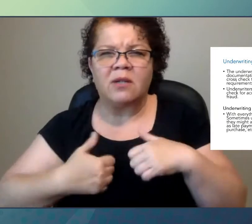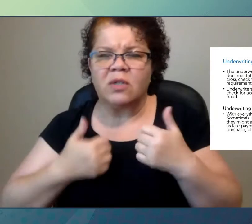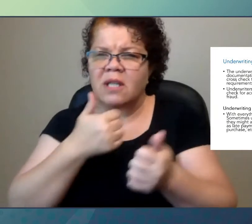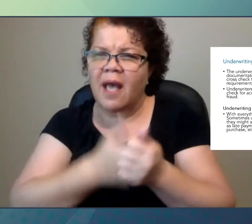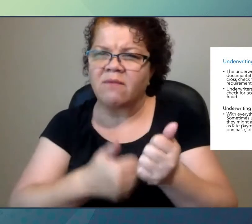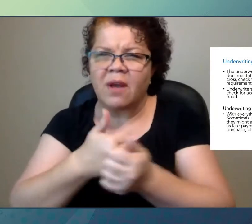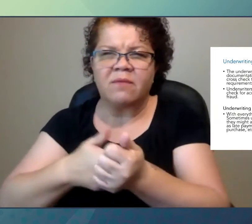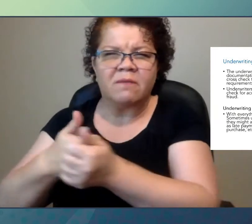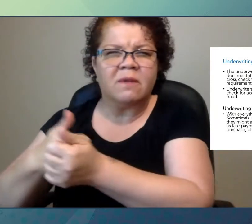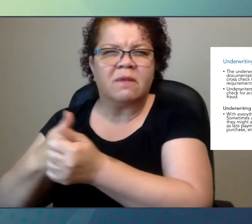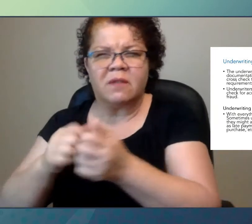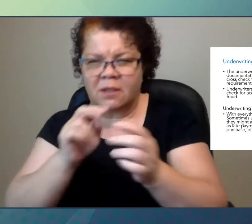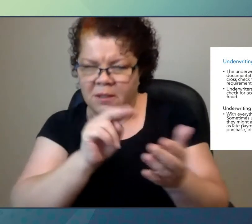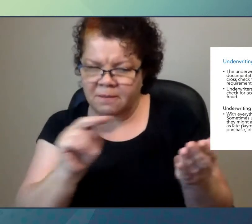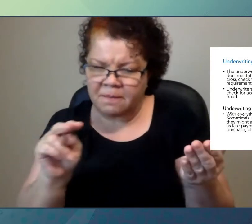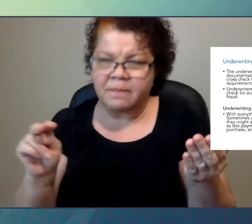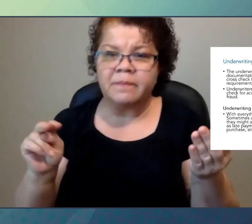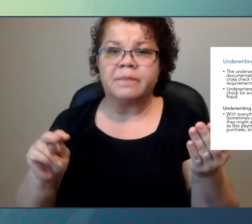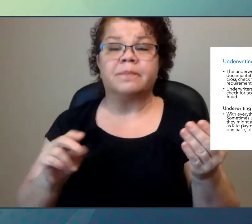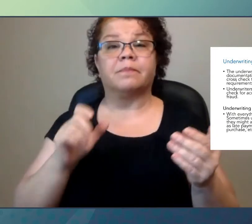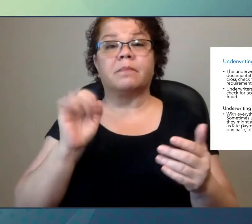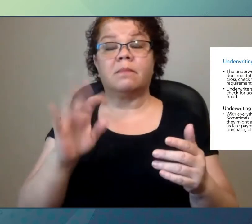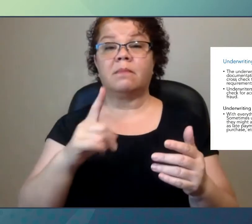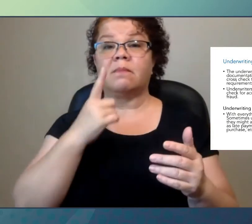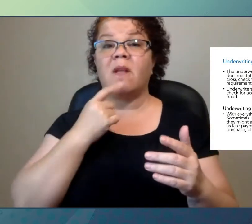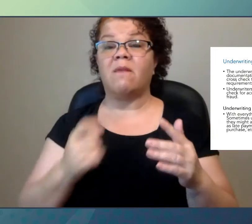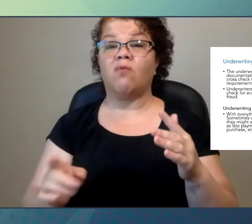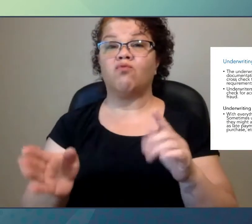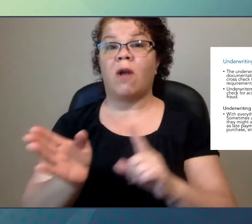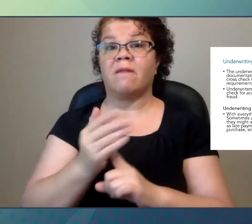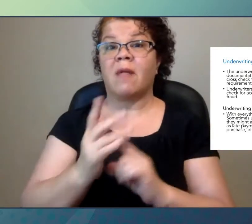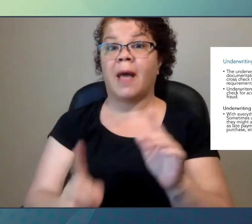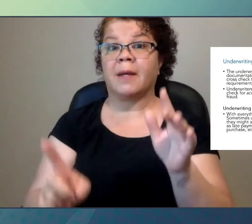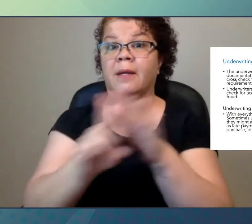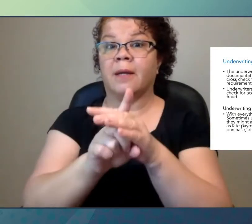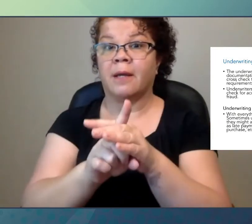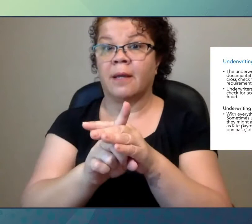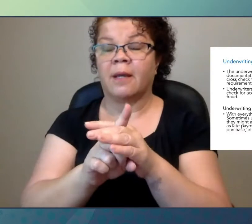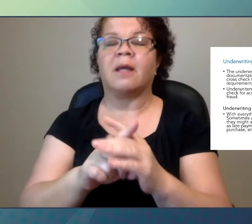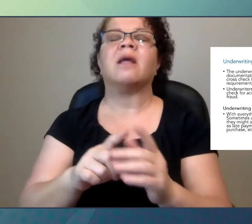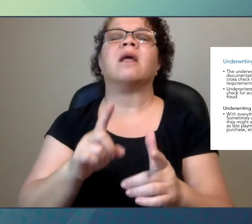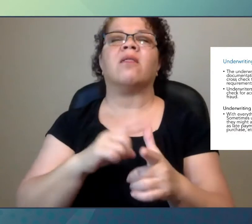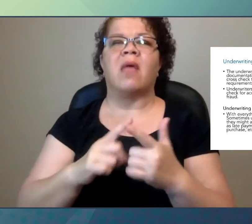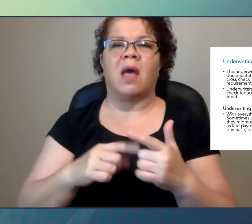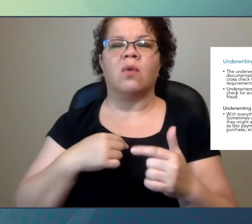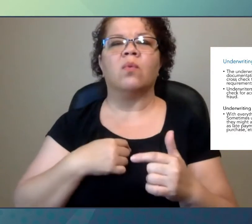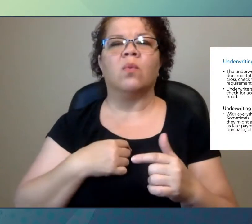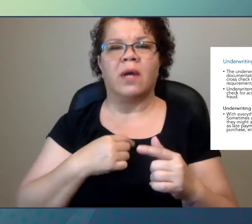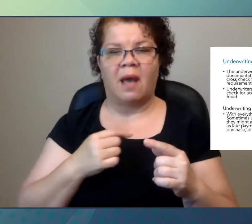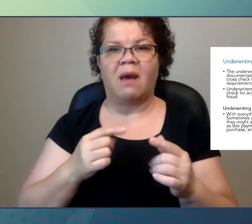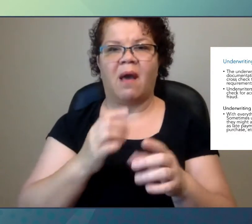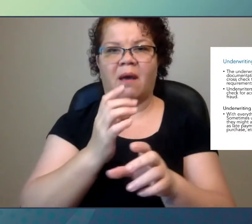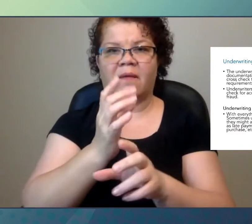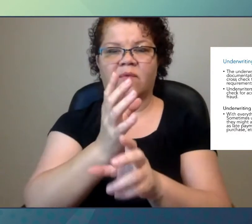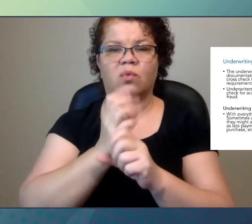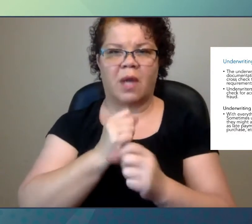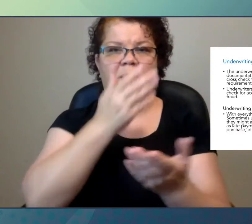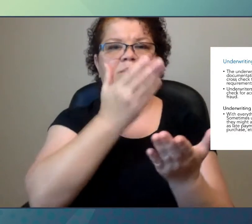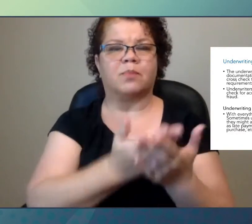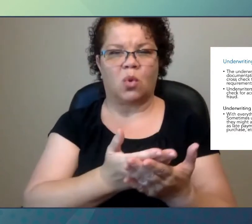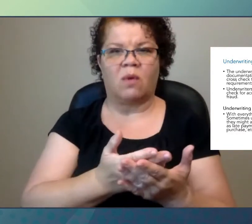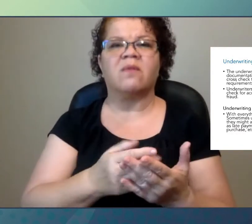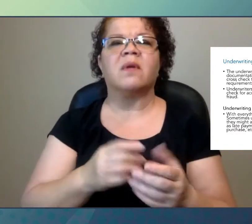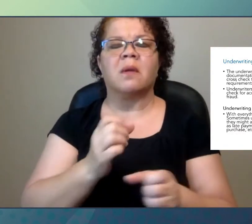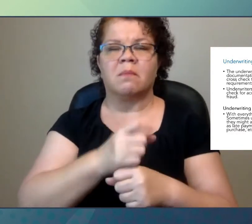red flags, again, we're going to require additional information to confirm that it is the applicant that we're talking to and